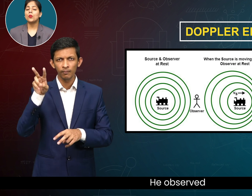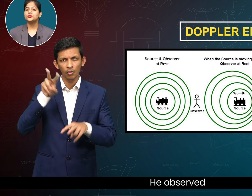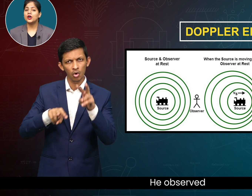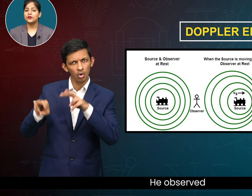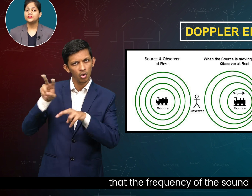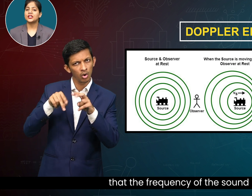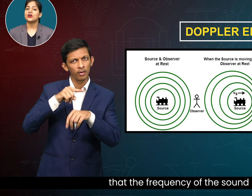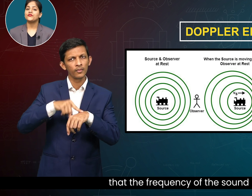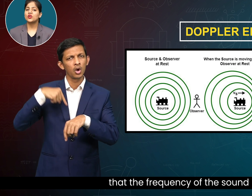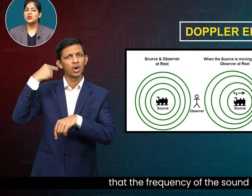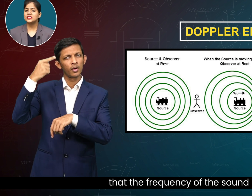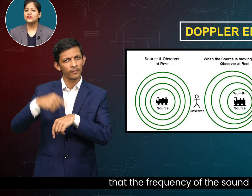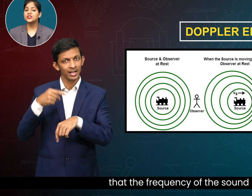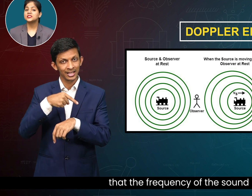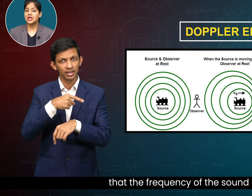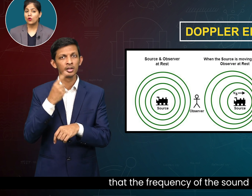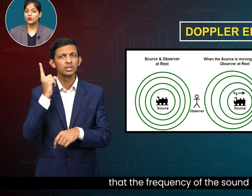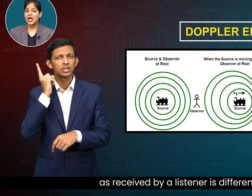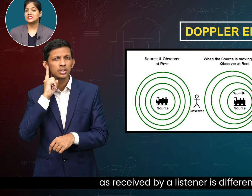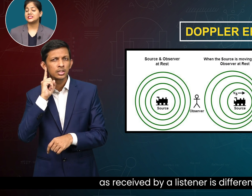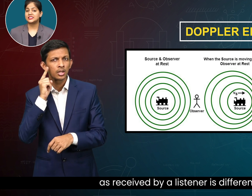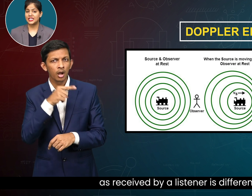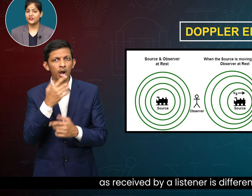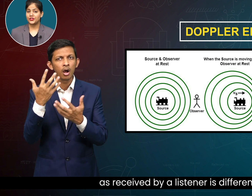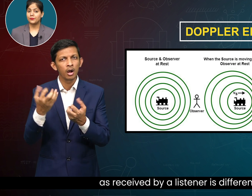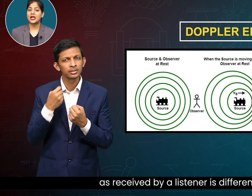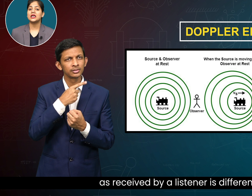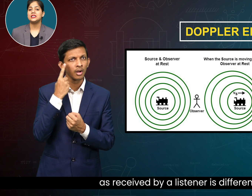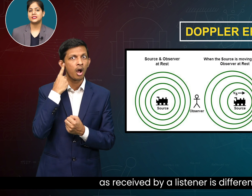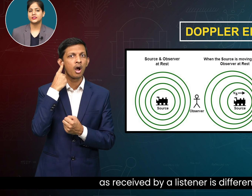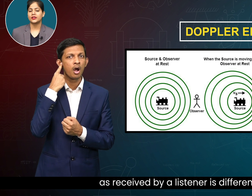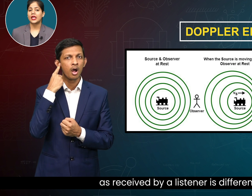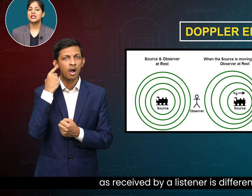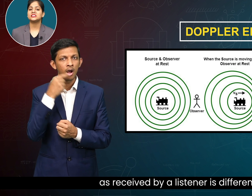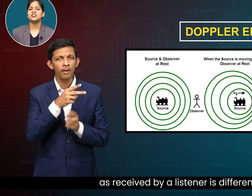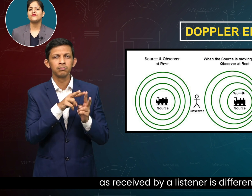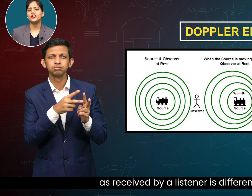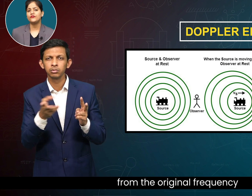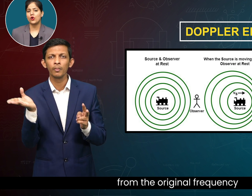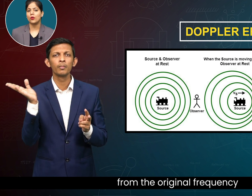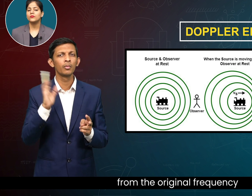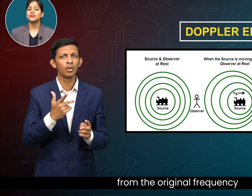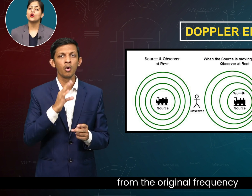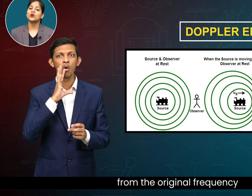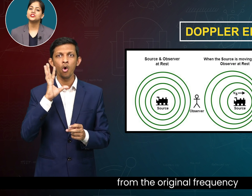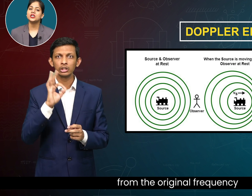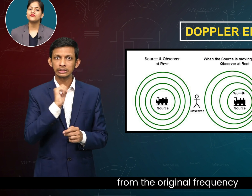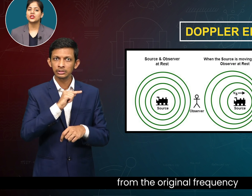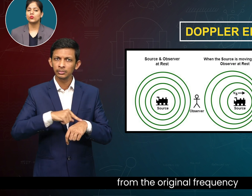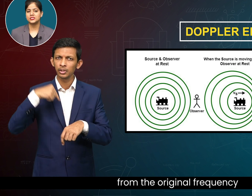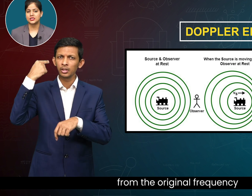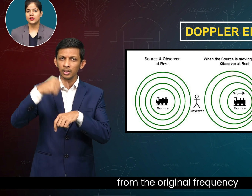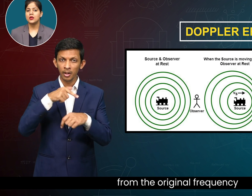He observed that the frequency of the sound as received by a listener is different from the